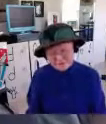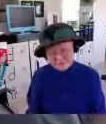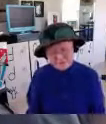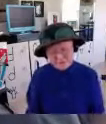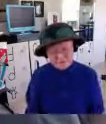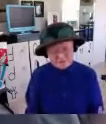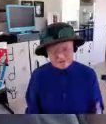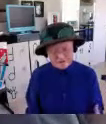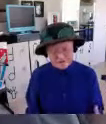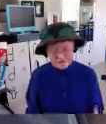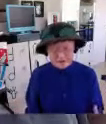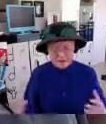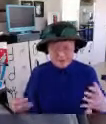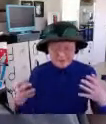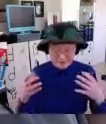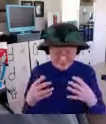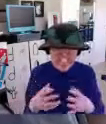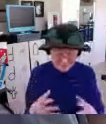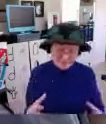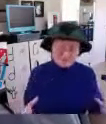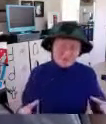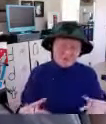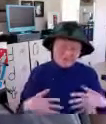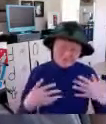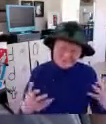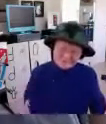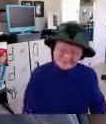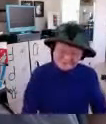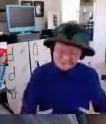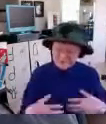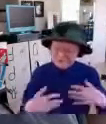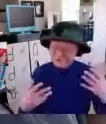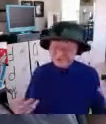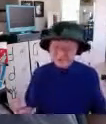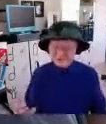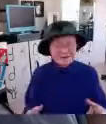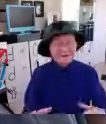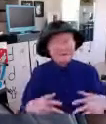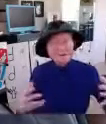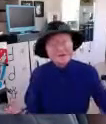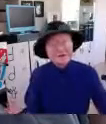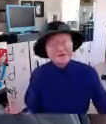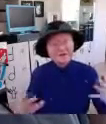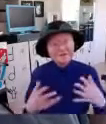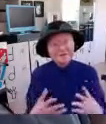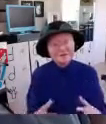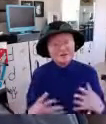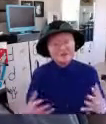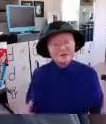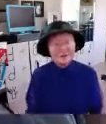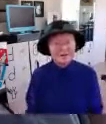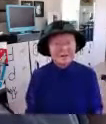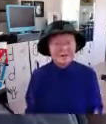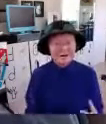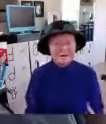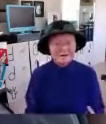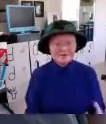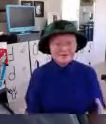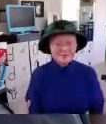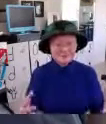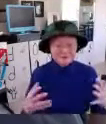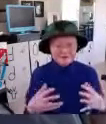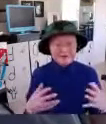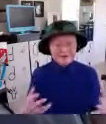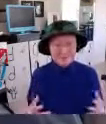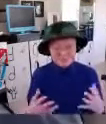Steve developed, but then also, what would you say, enlarge it and use it in a new way. And so the